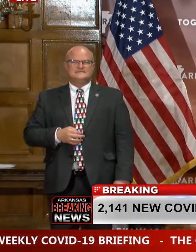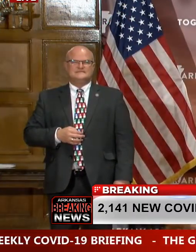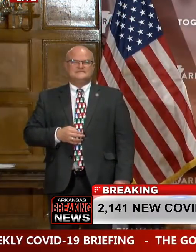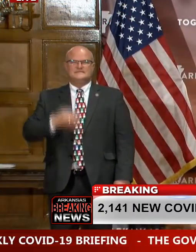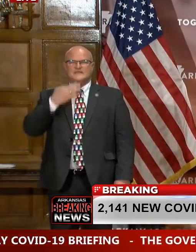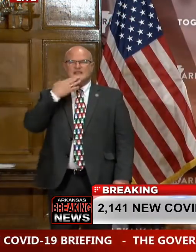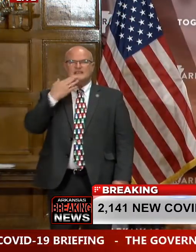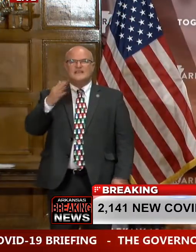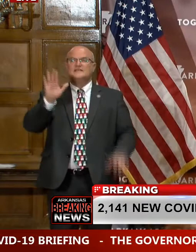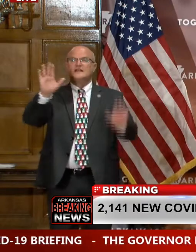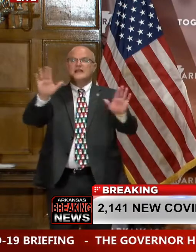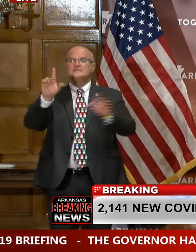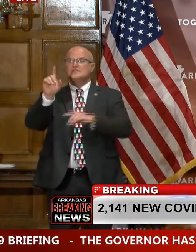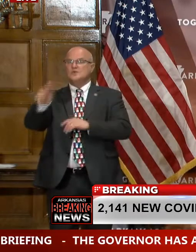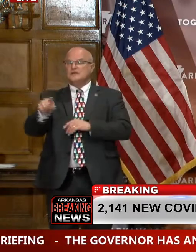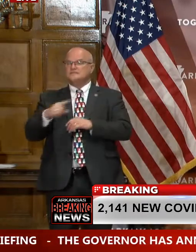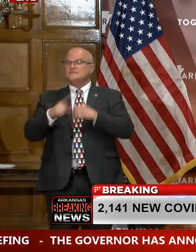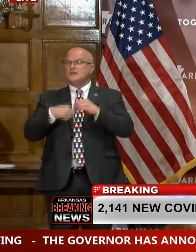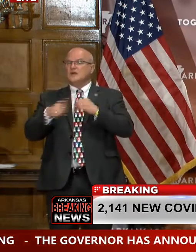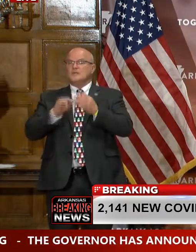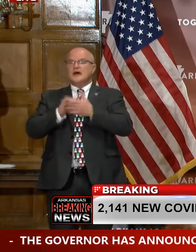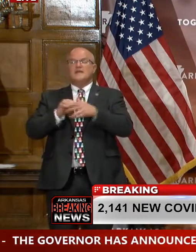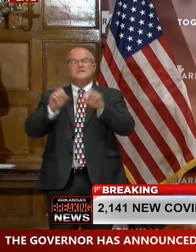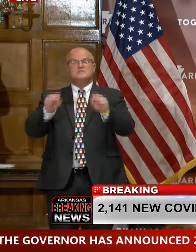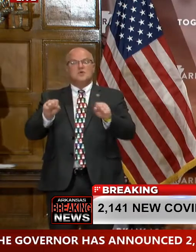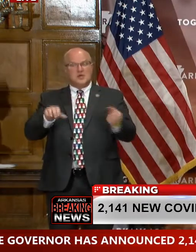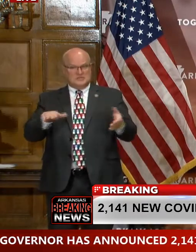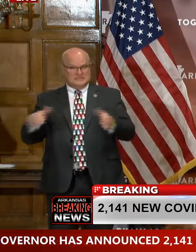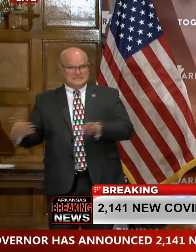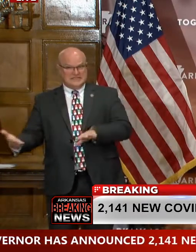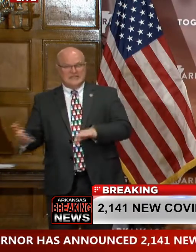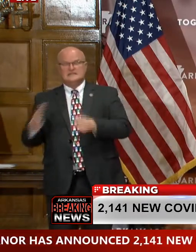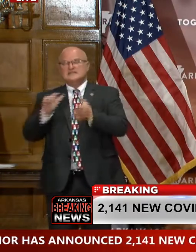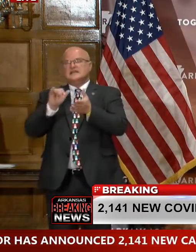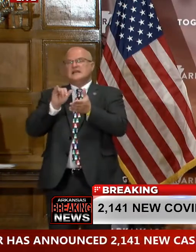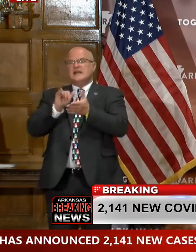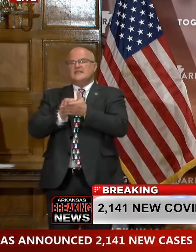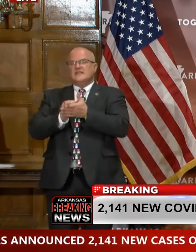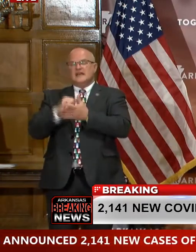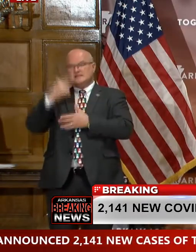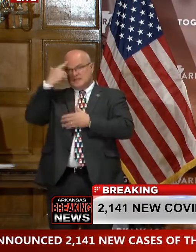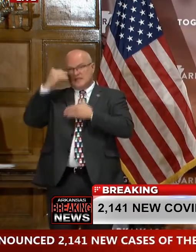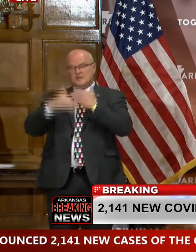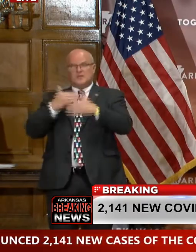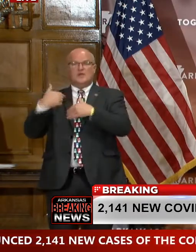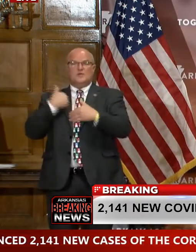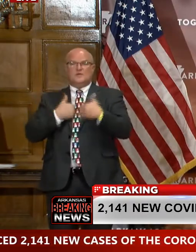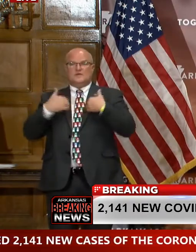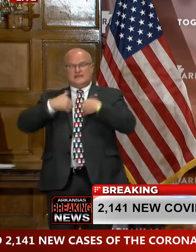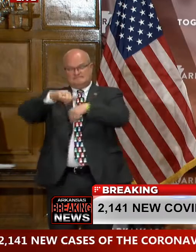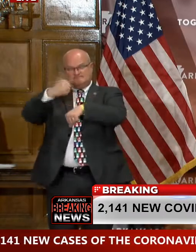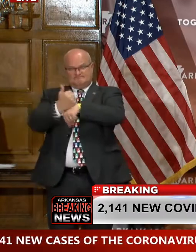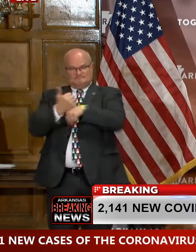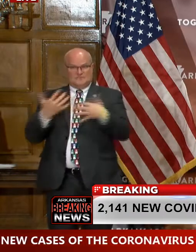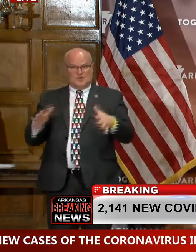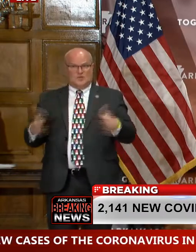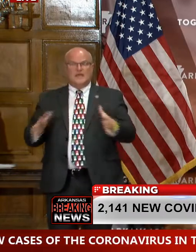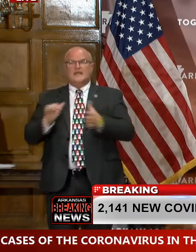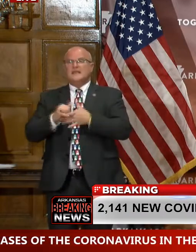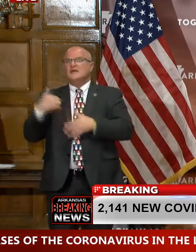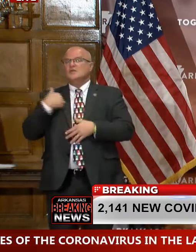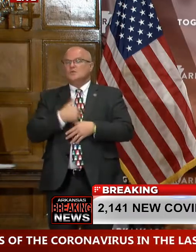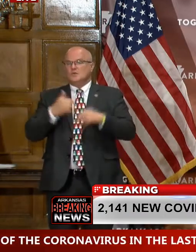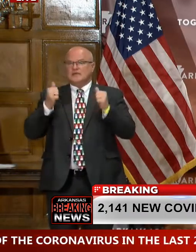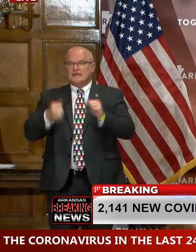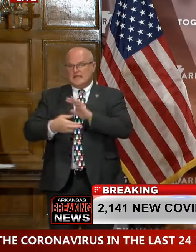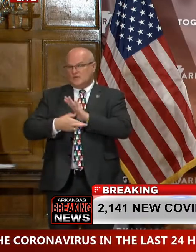I think it was an excellent question. So regarding the probable deaths, that is due to the process that we have in place so that we